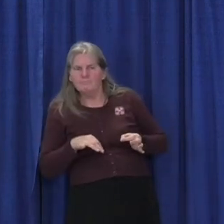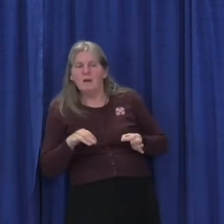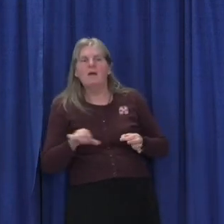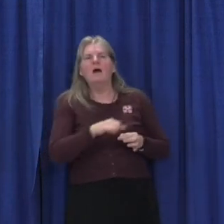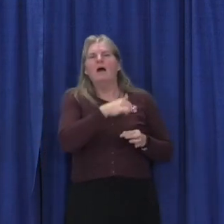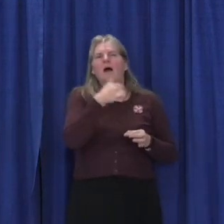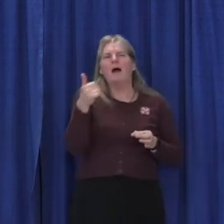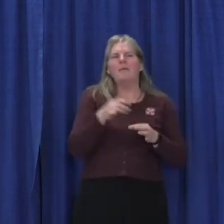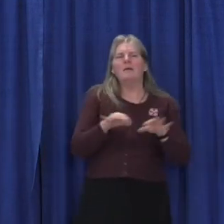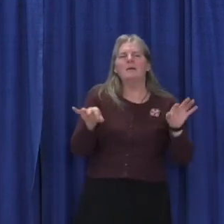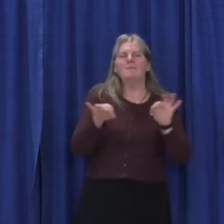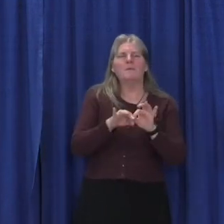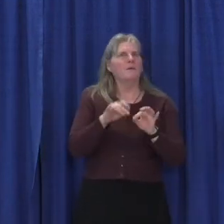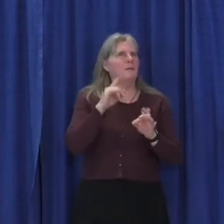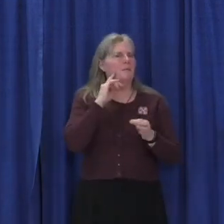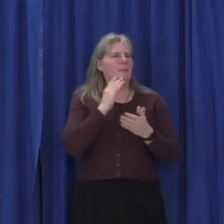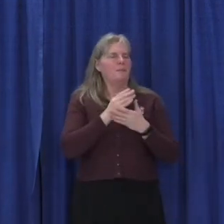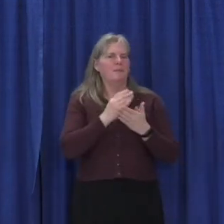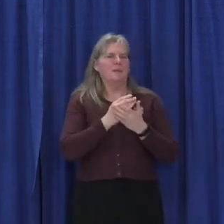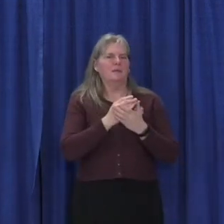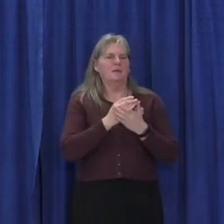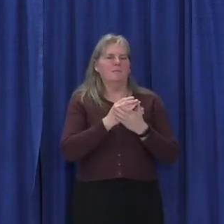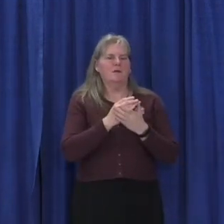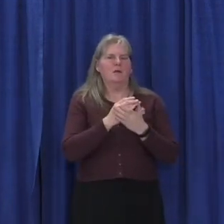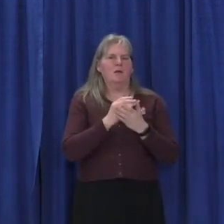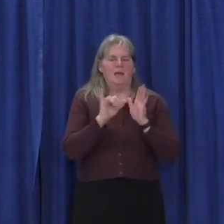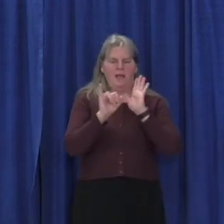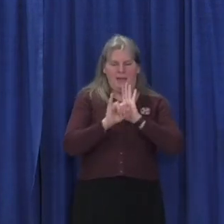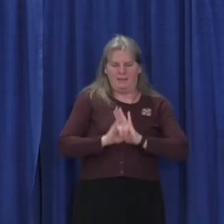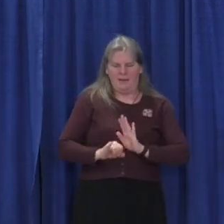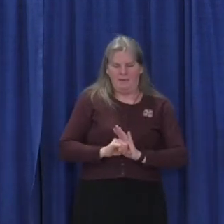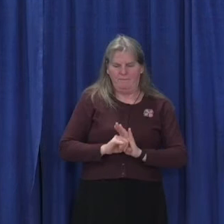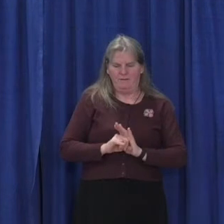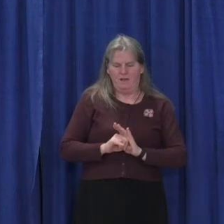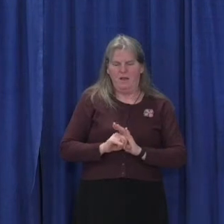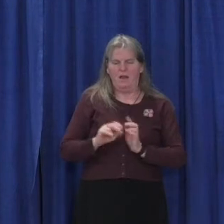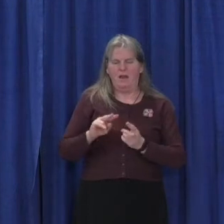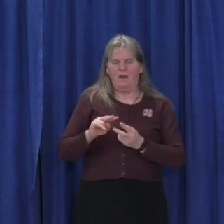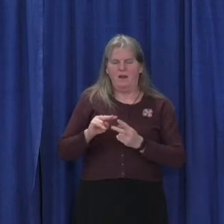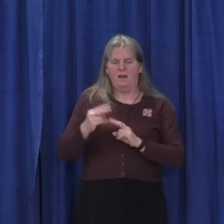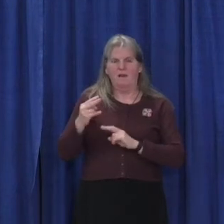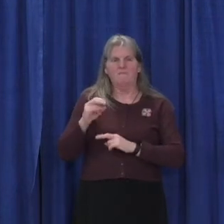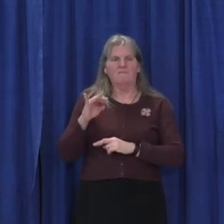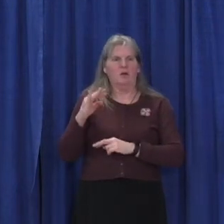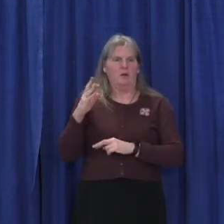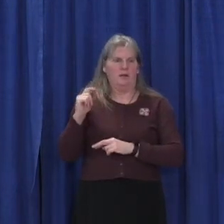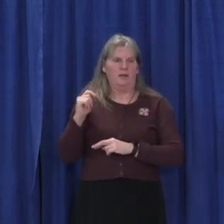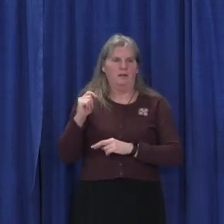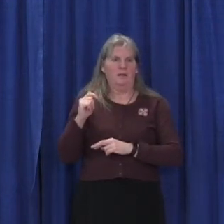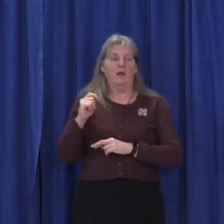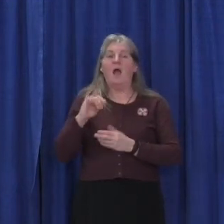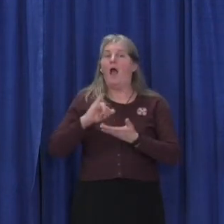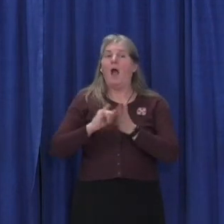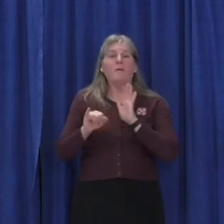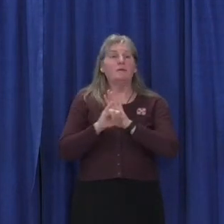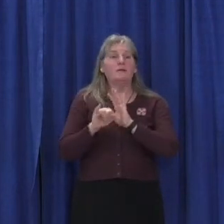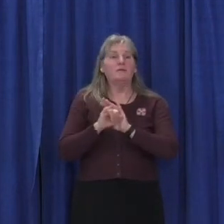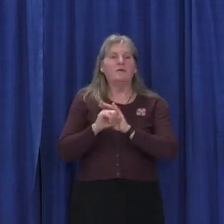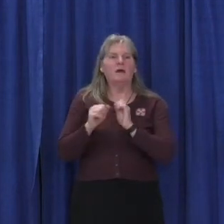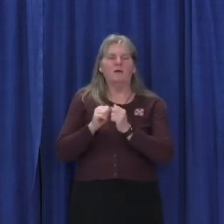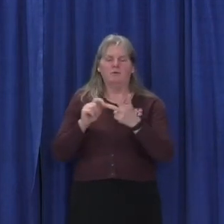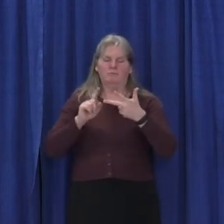that's really important is that we track the variant right now, and the only way to do that is through a lab-based test.